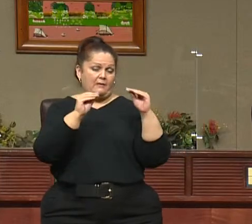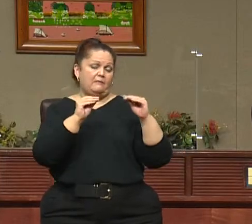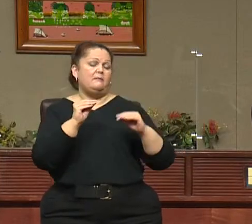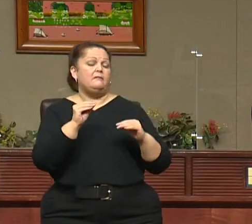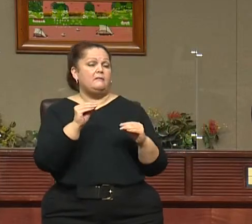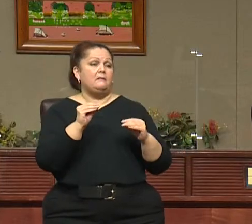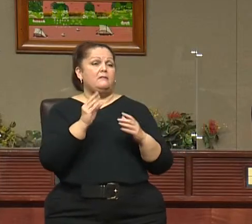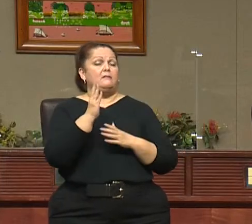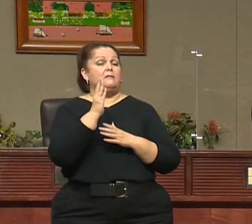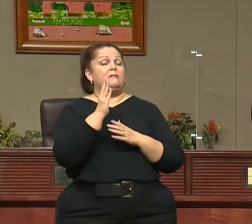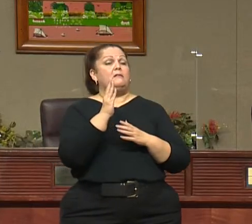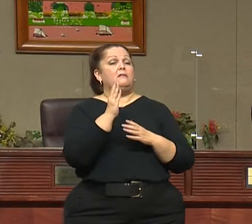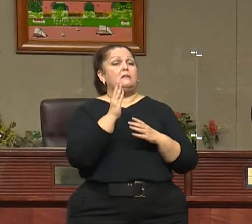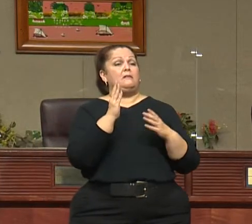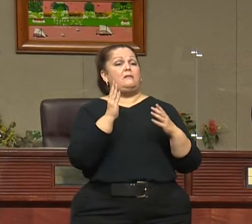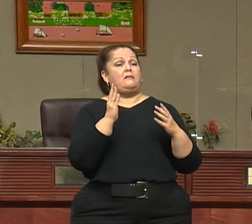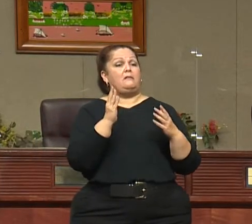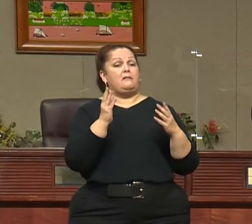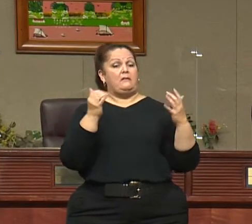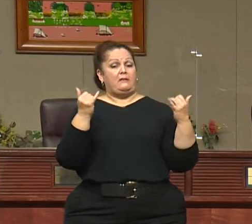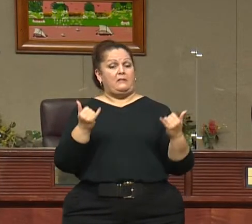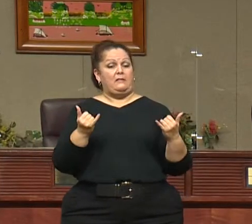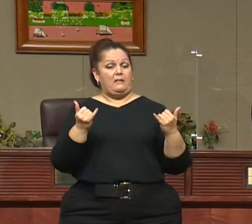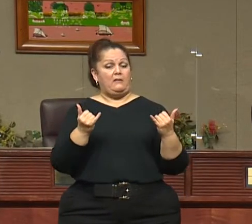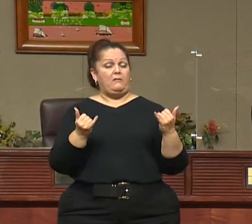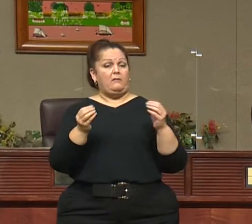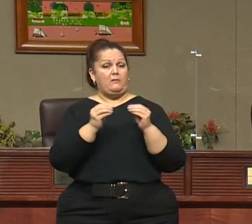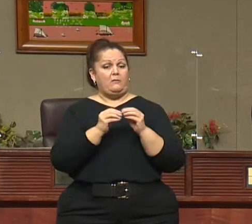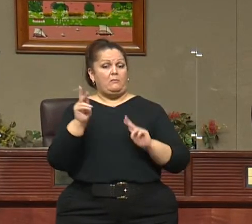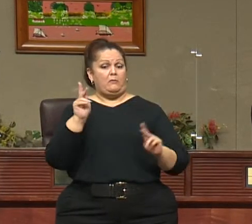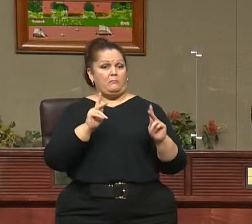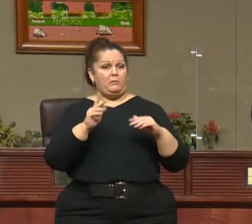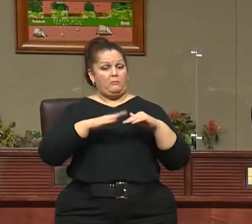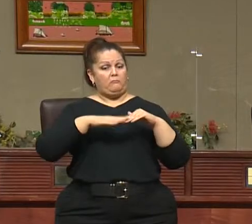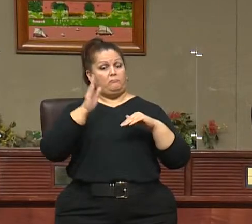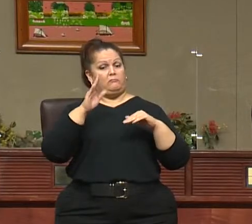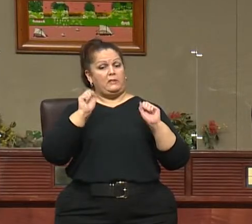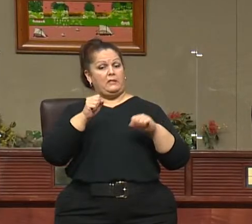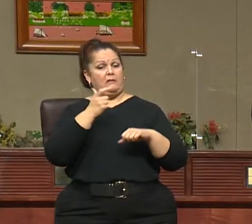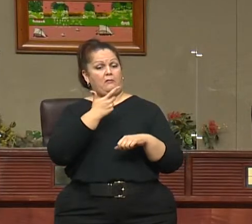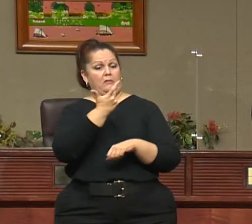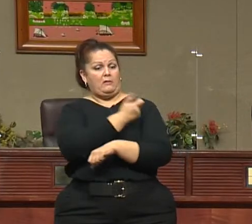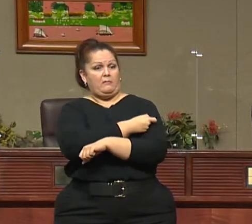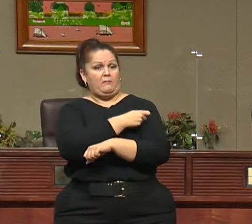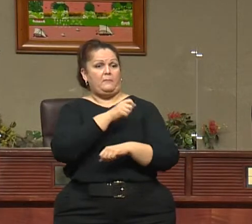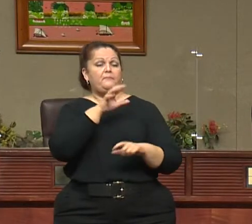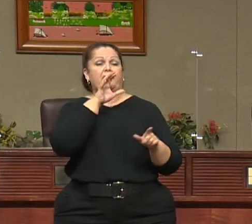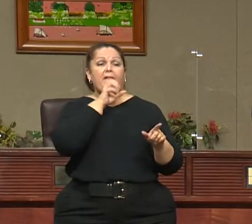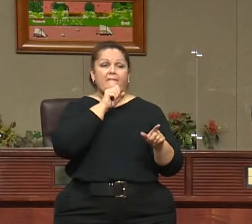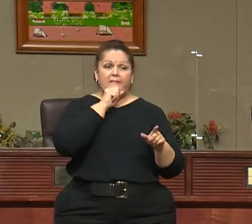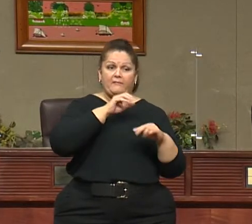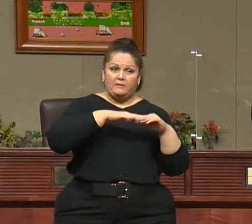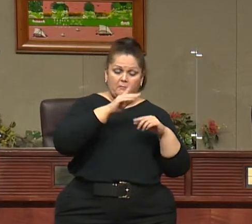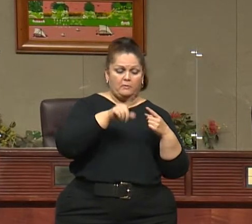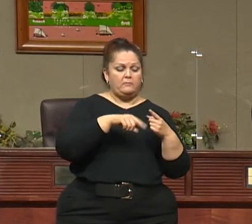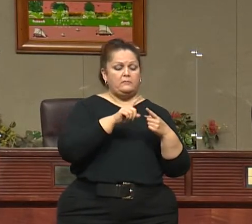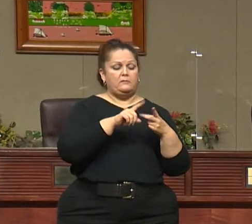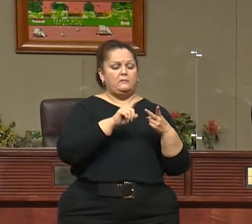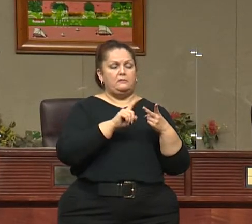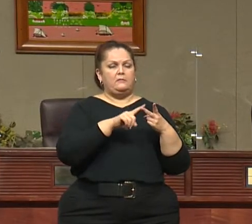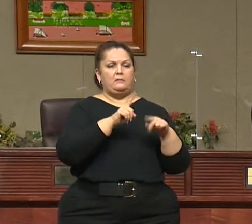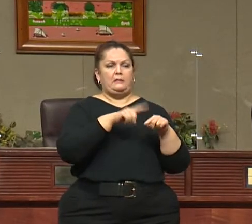the eligibility criteria, you had to be 50 plus and homebound, if